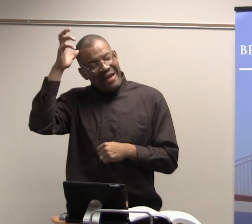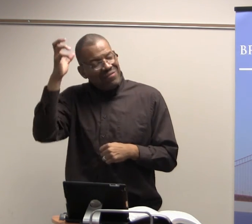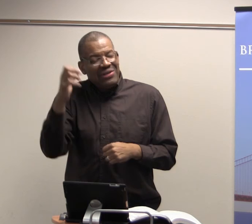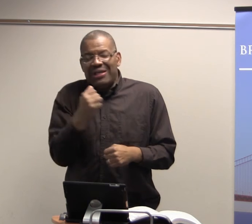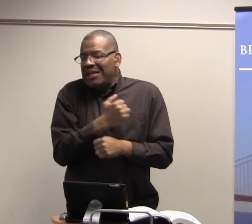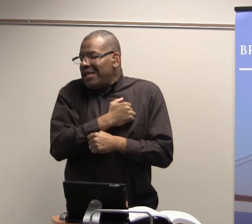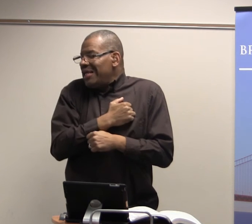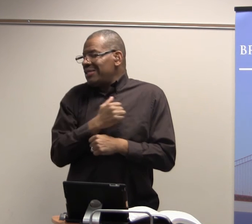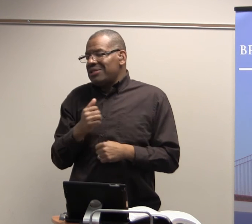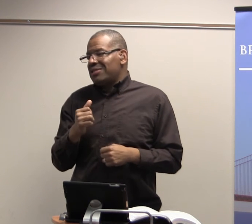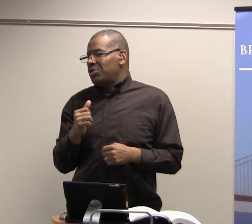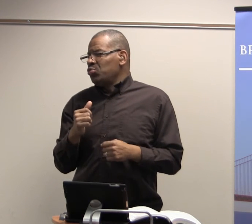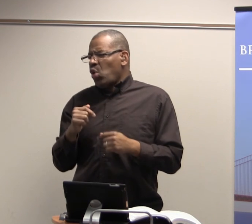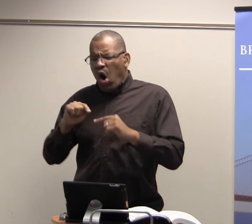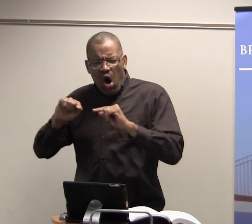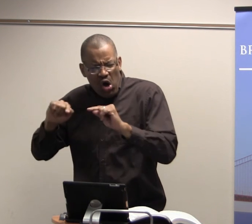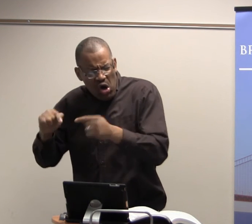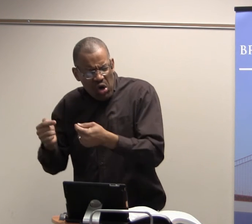Devil loves to harm